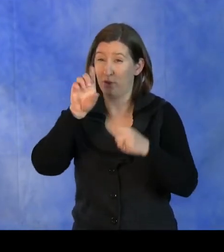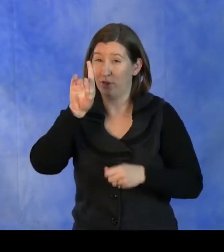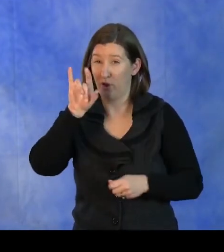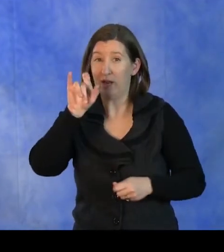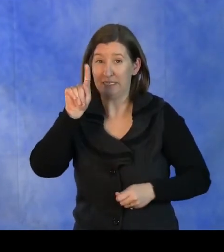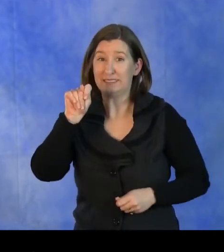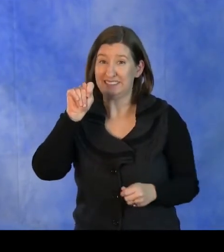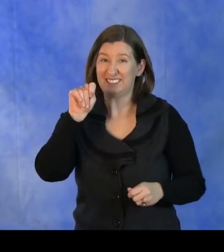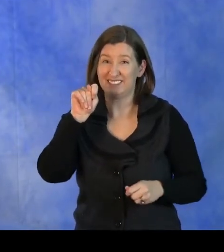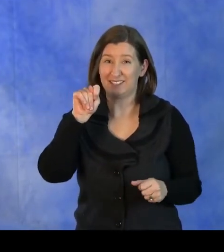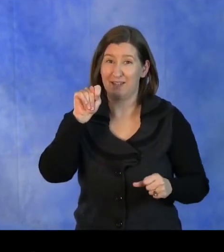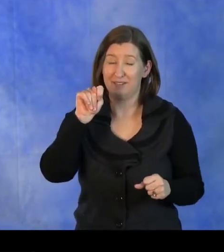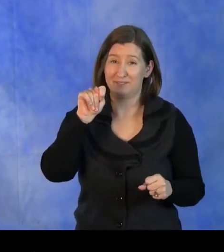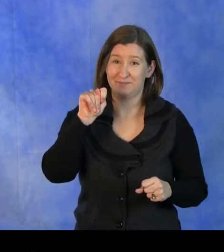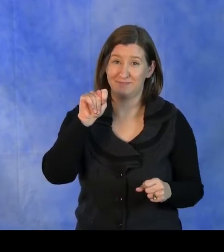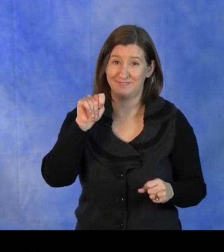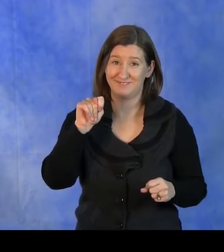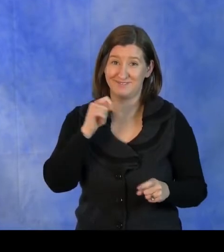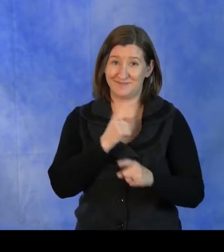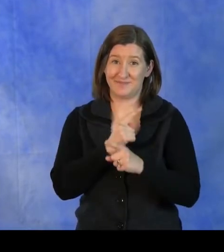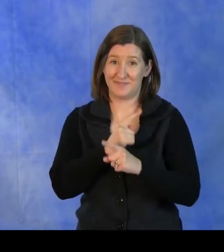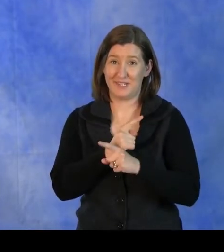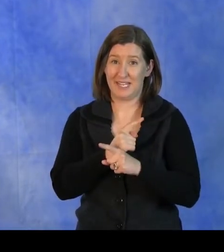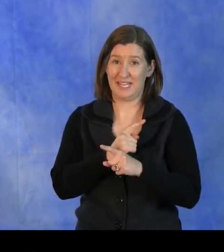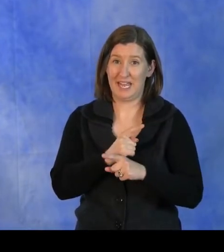Also working memory, remember